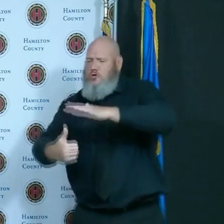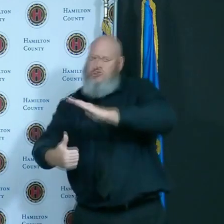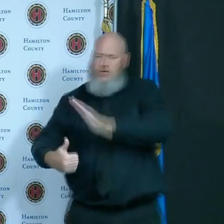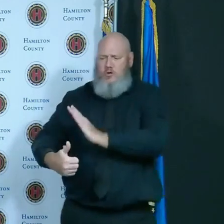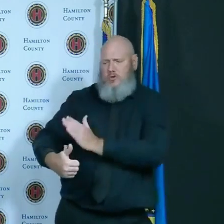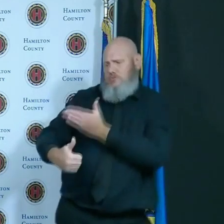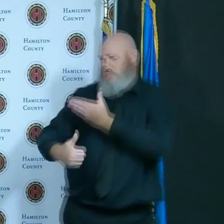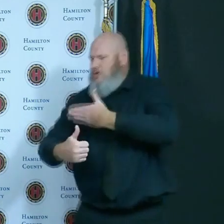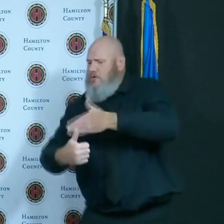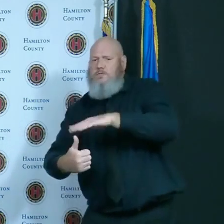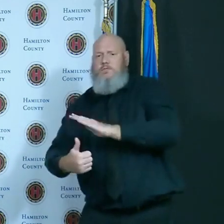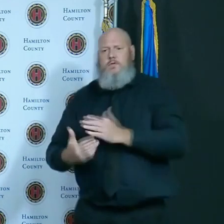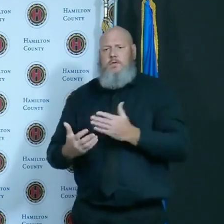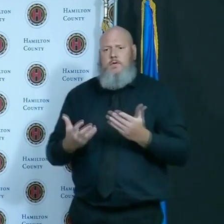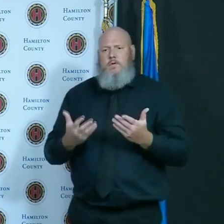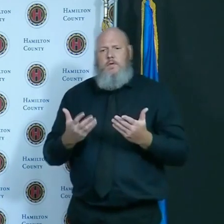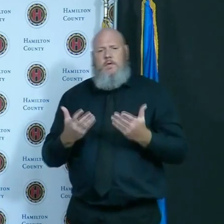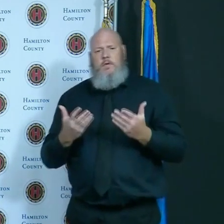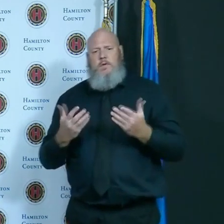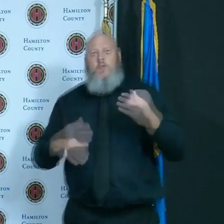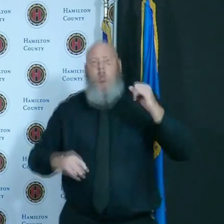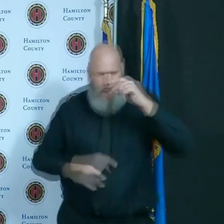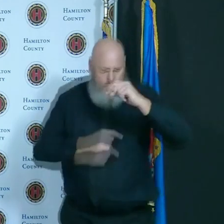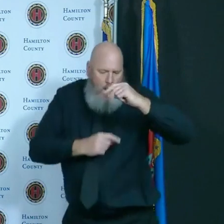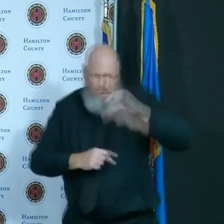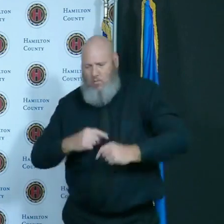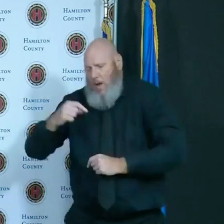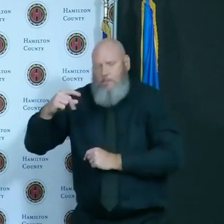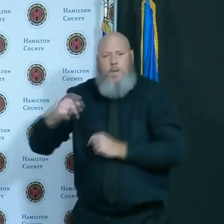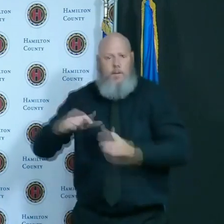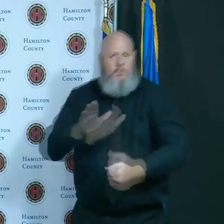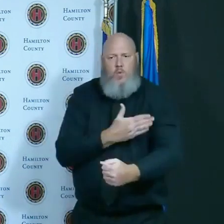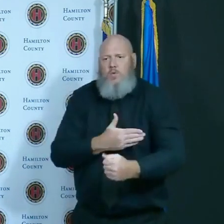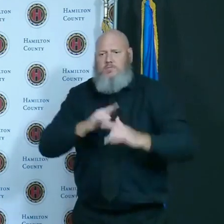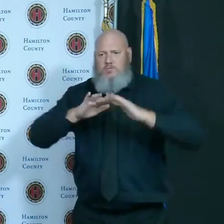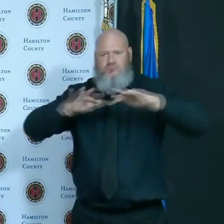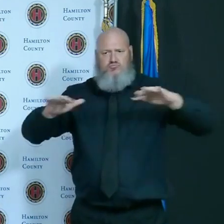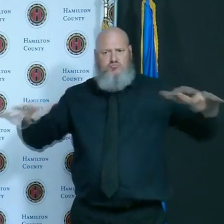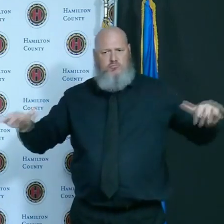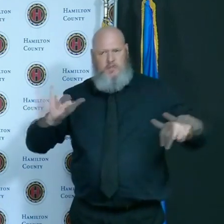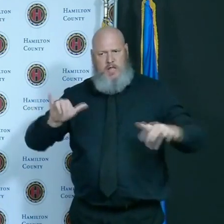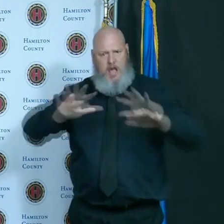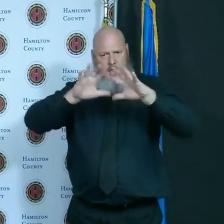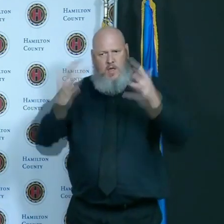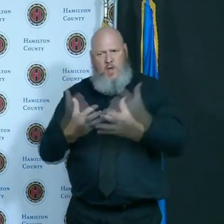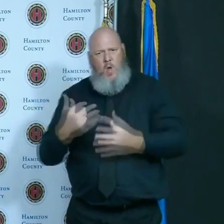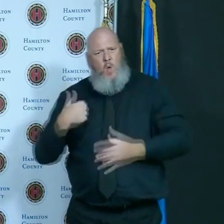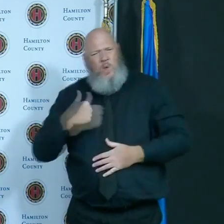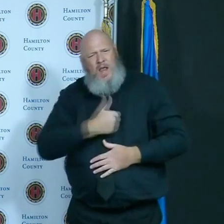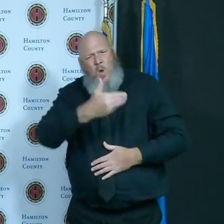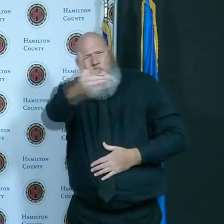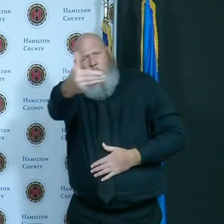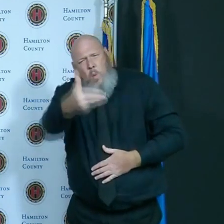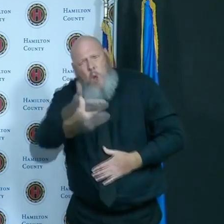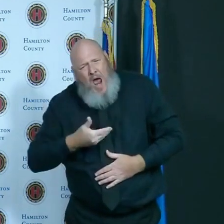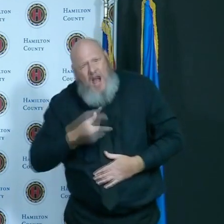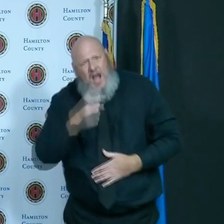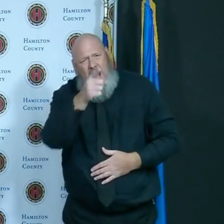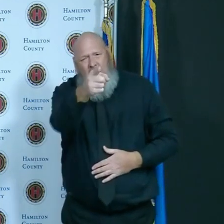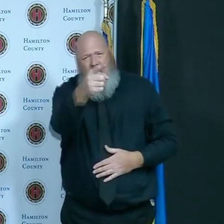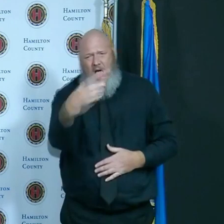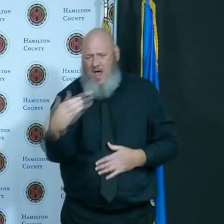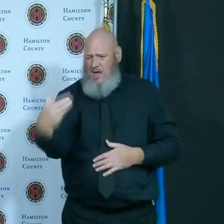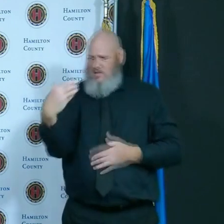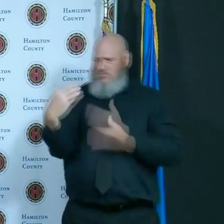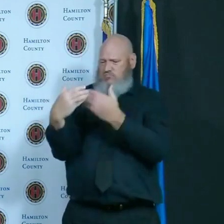however you express yourself, you are invited to use your cell phone to video